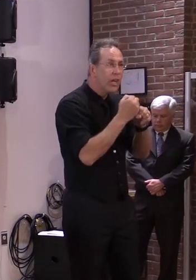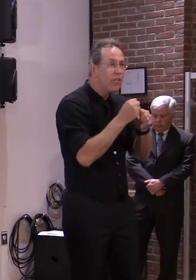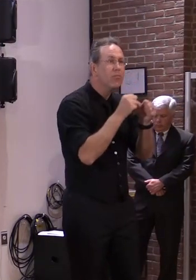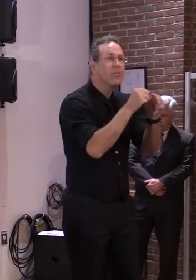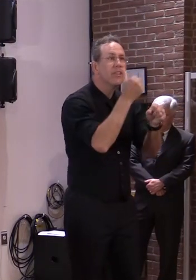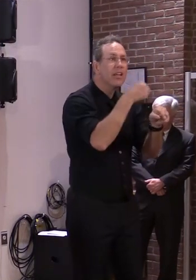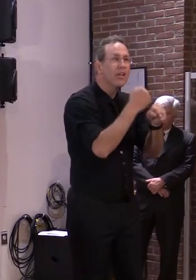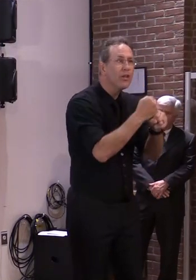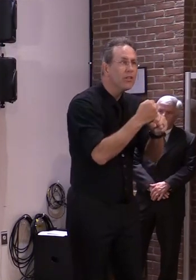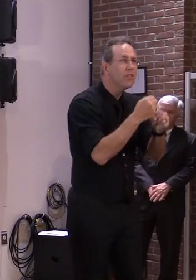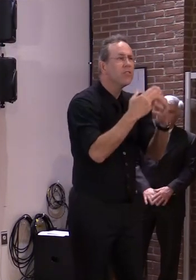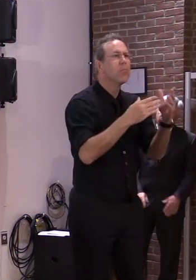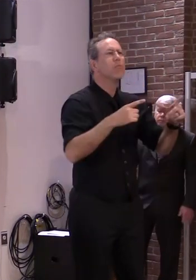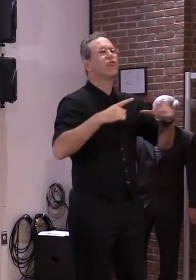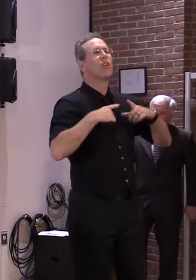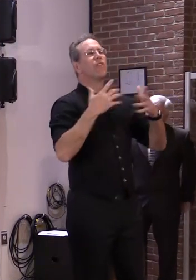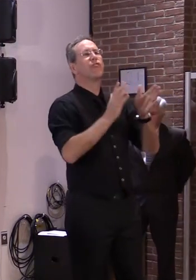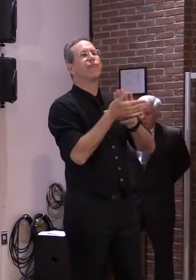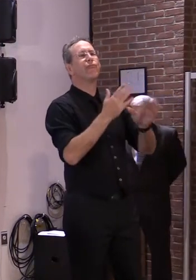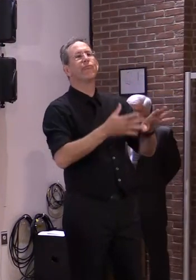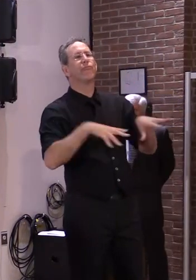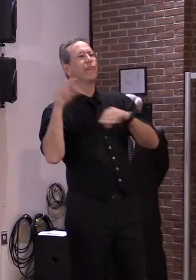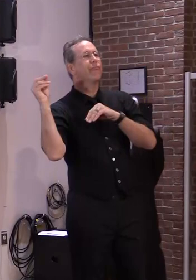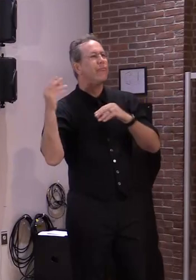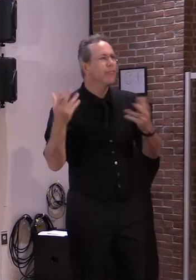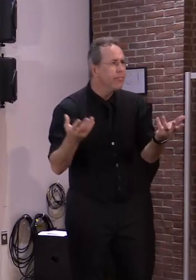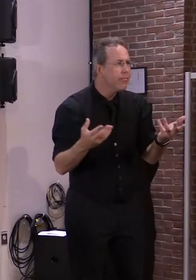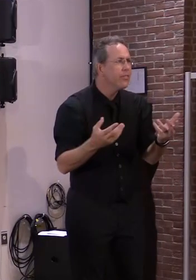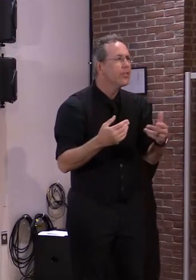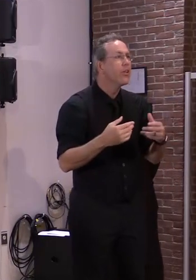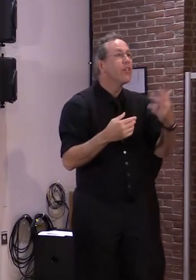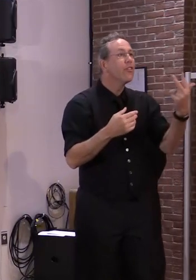also losing kids out of the school system.